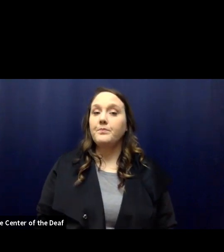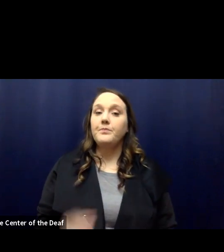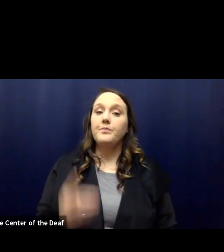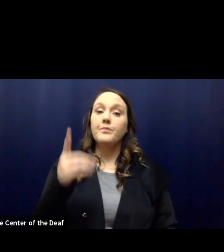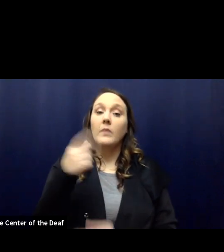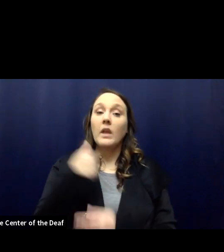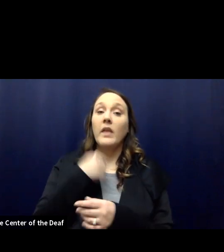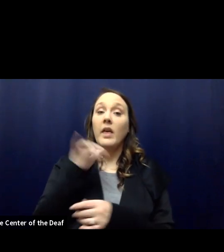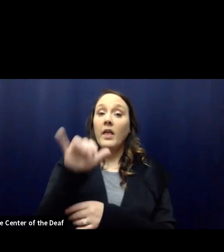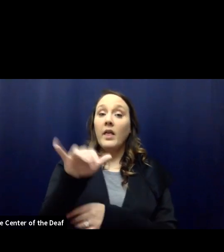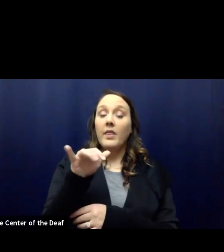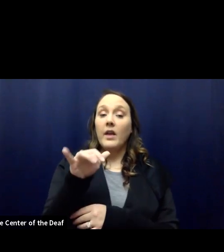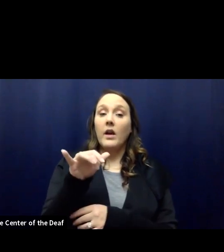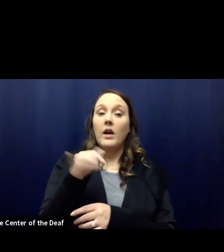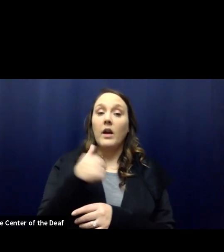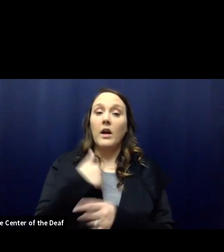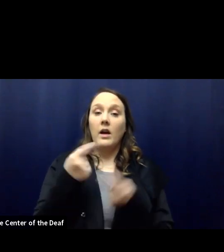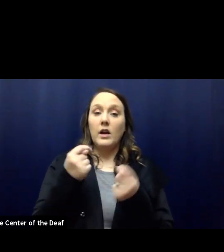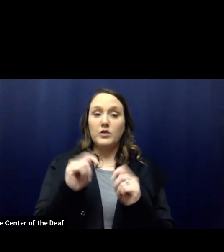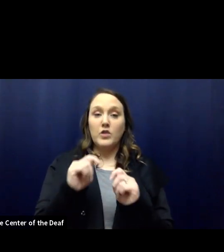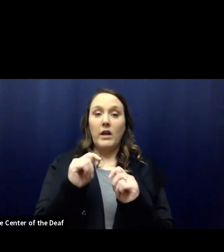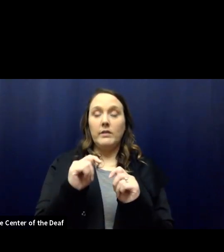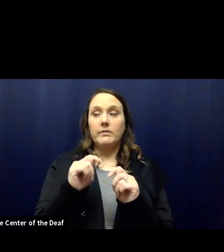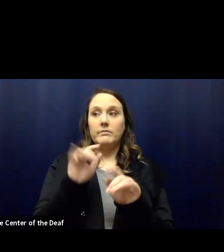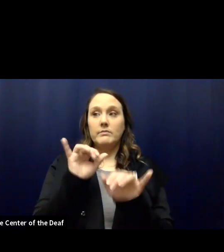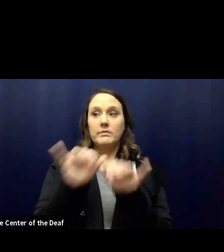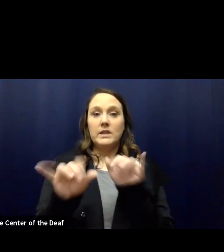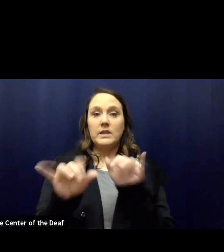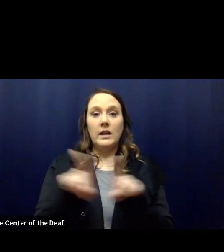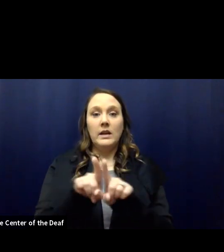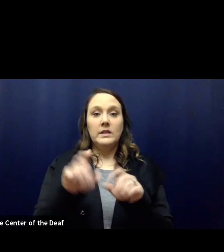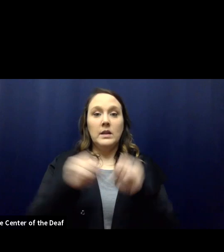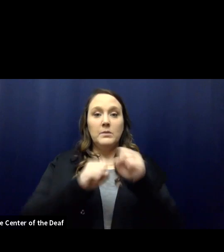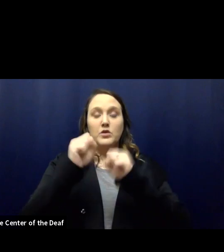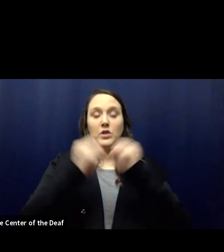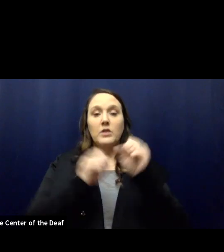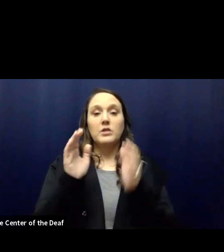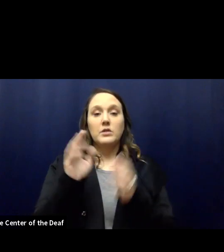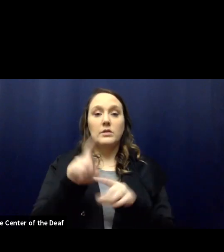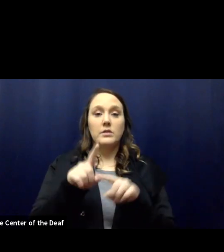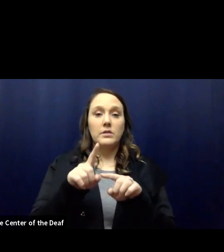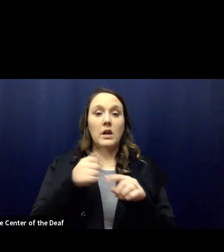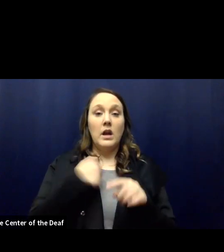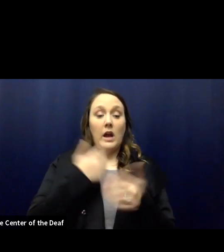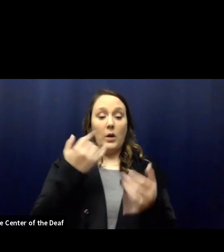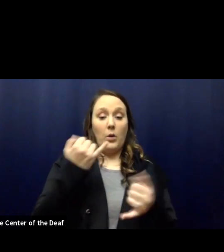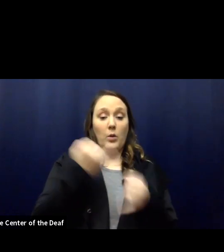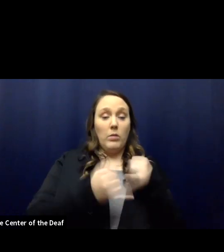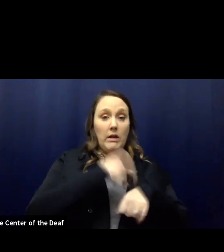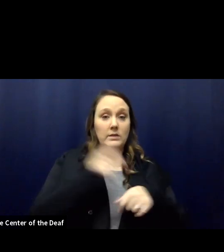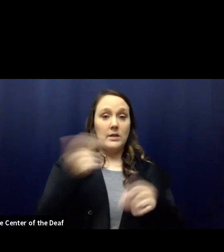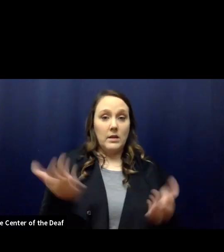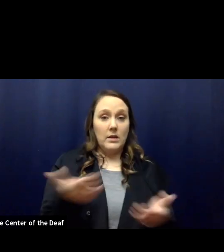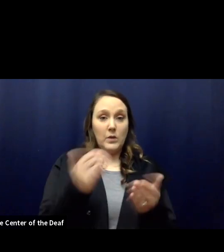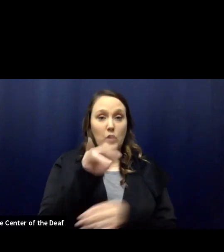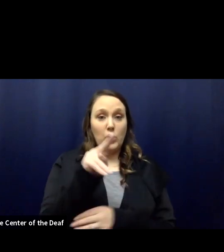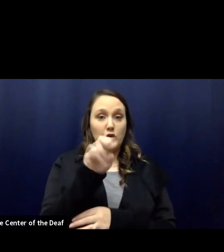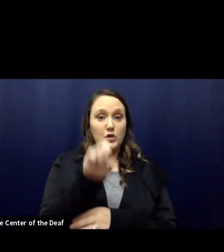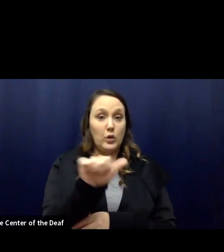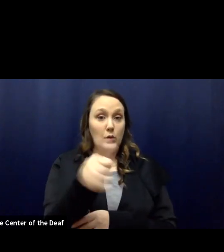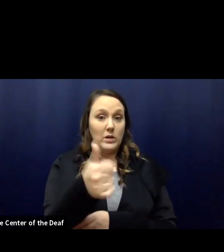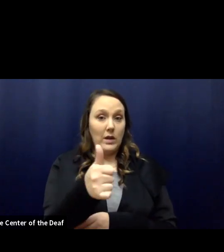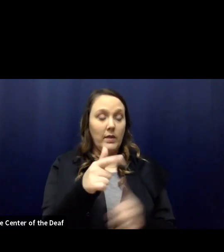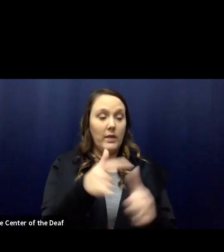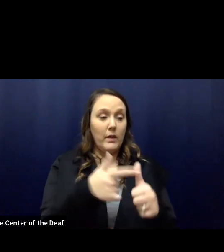That was from so I try to keep the structure the same and just have a basis of comparison. I was last here on June 10th and shared that original data, and